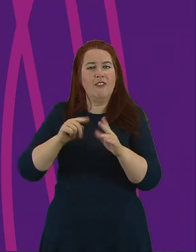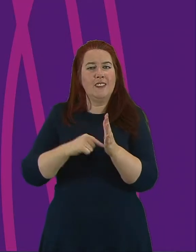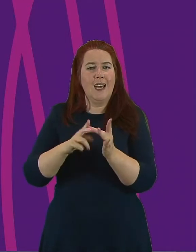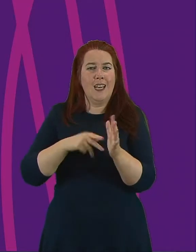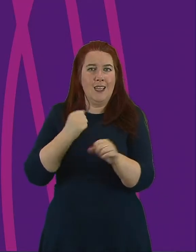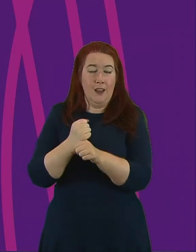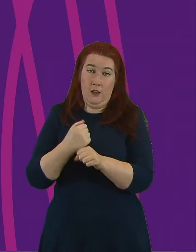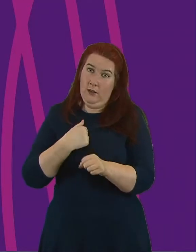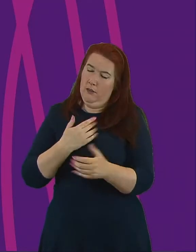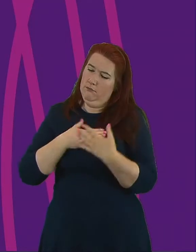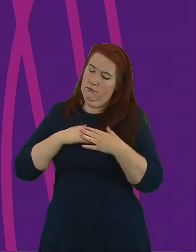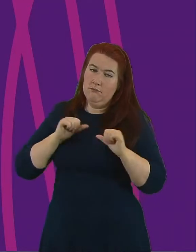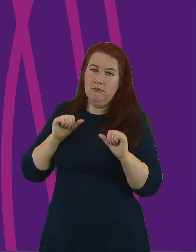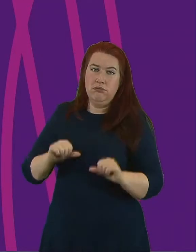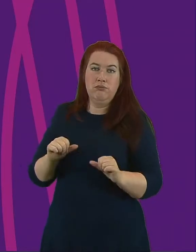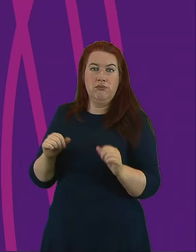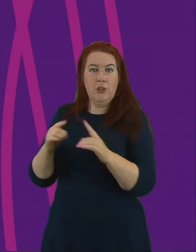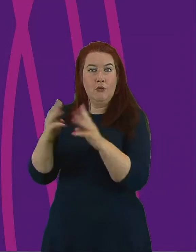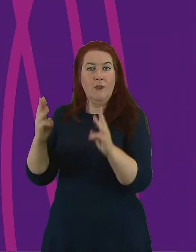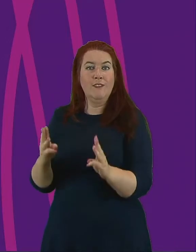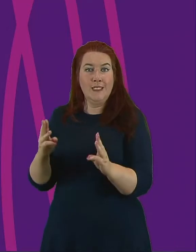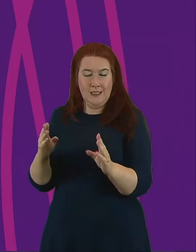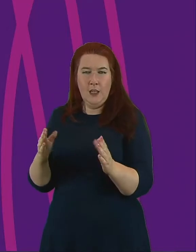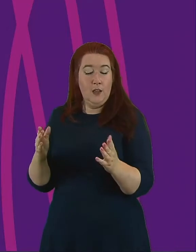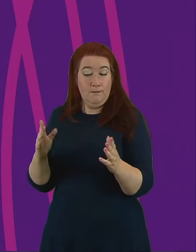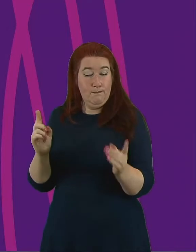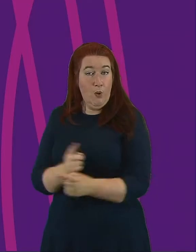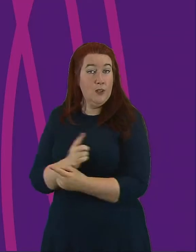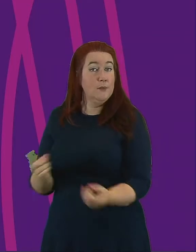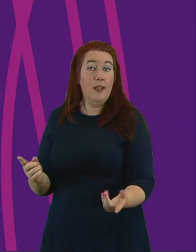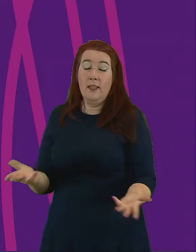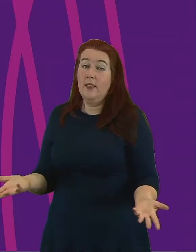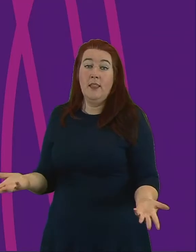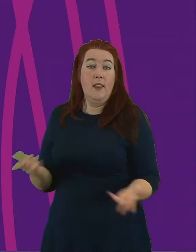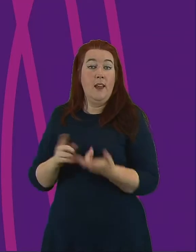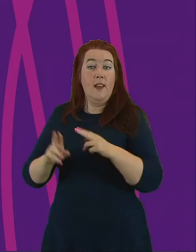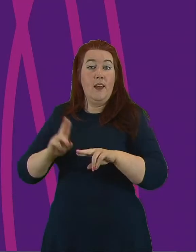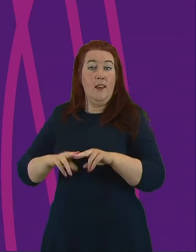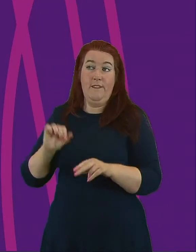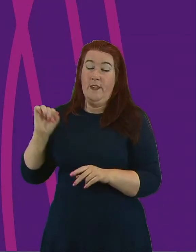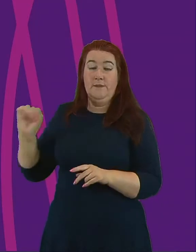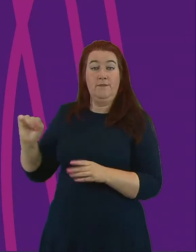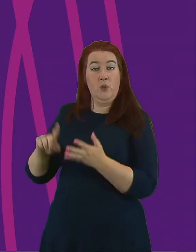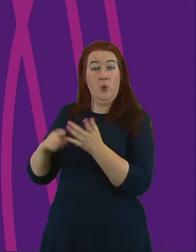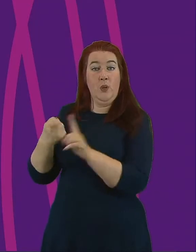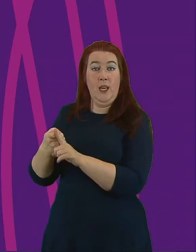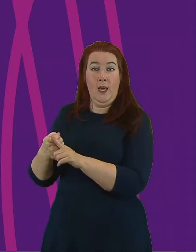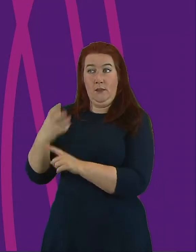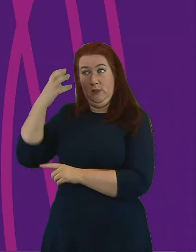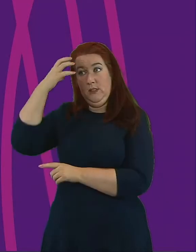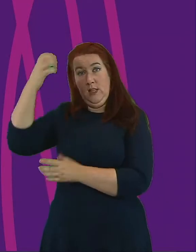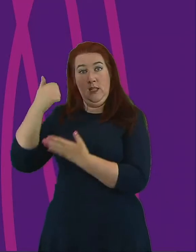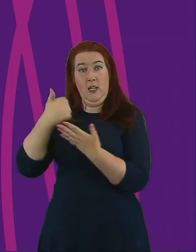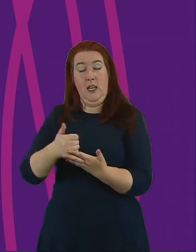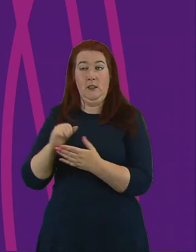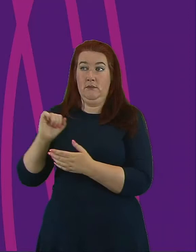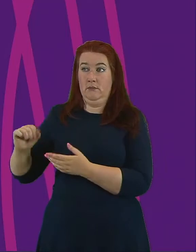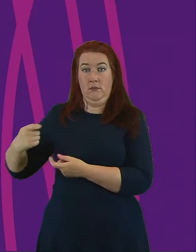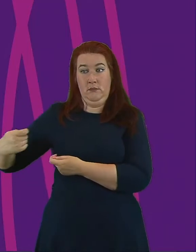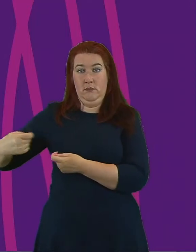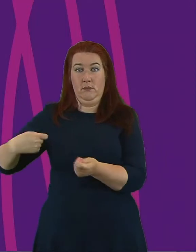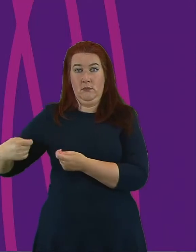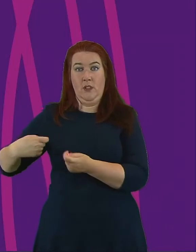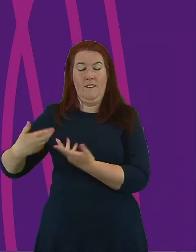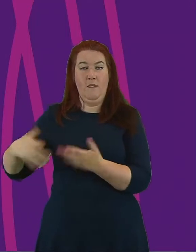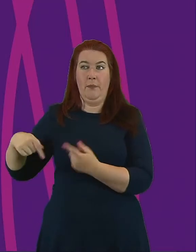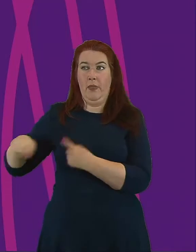dear to my heart. That will not be able to be possible if there is a state aid regime which is administered from elsewhere by